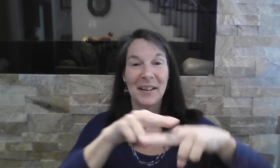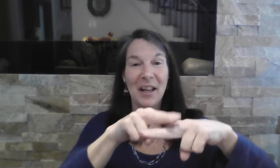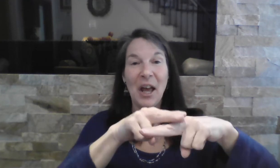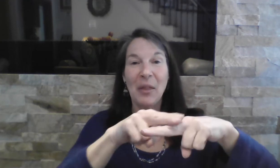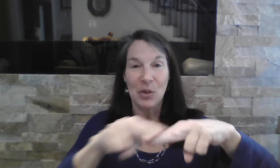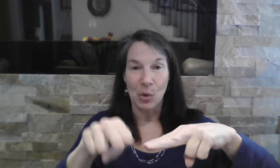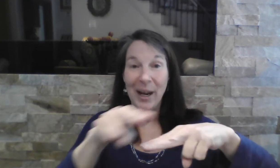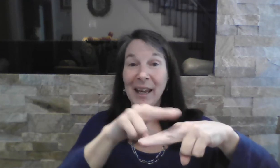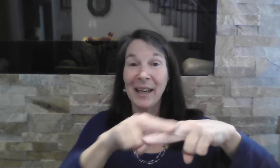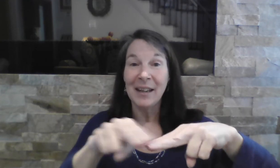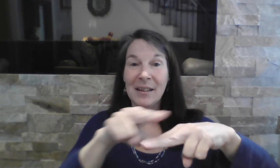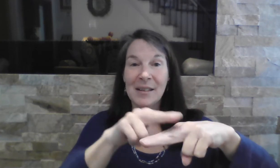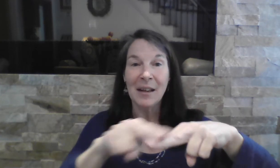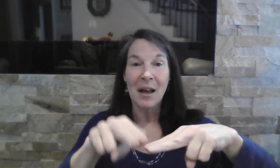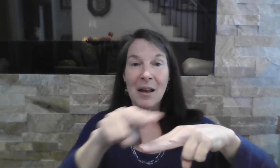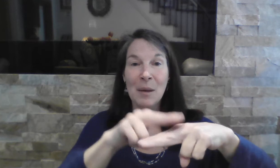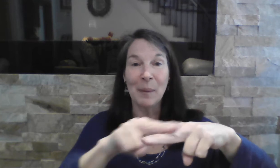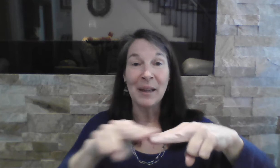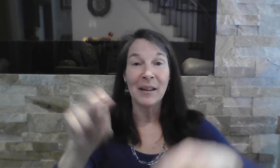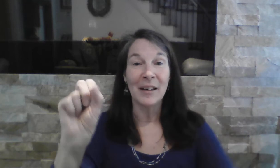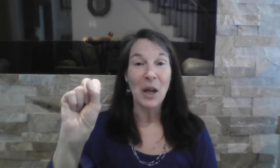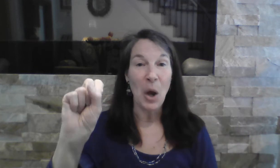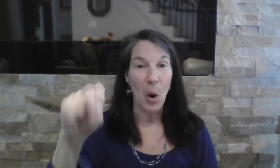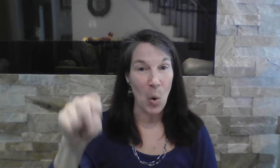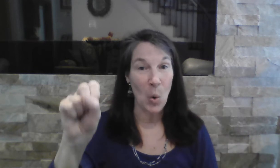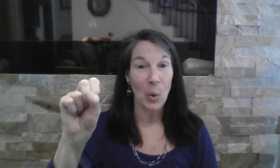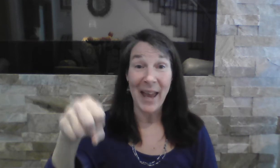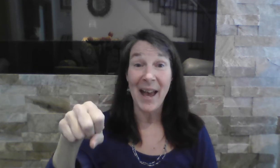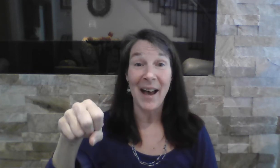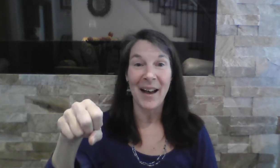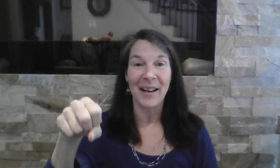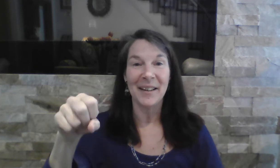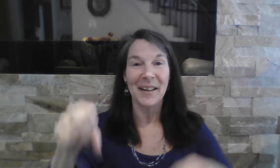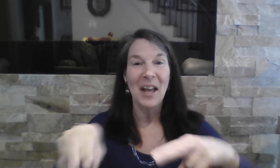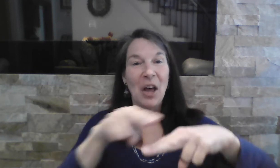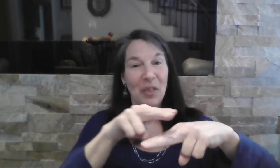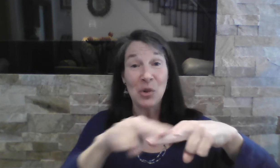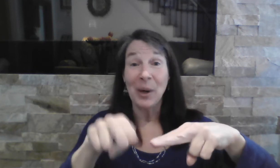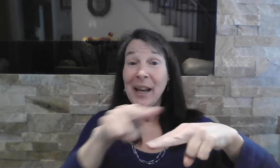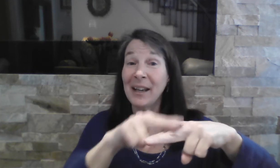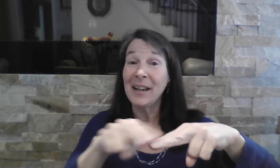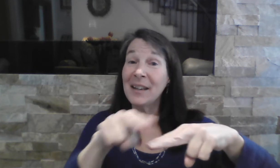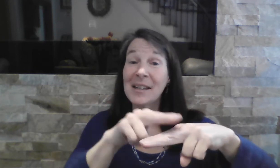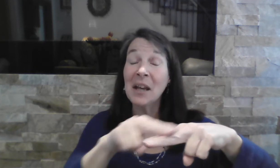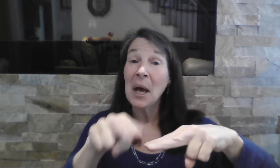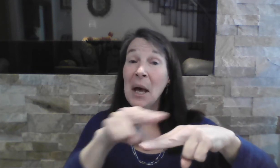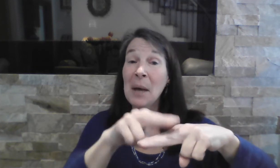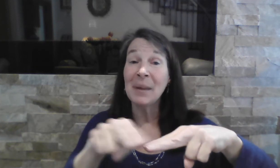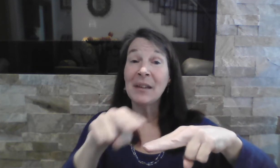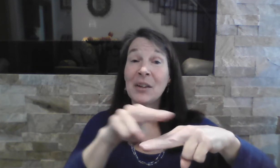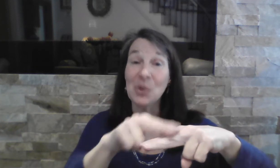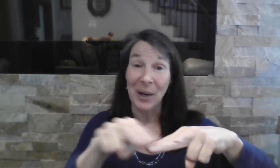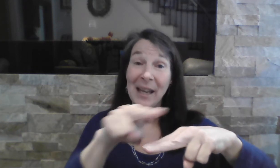The train is a coming. Oh yeah. The train is a coming. The train